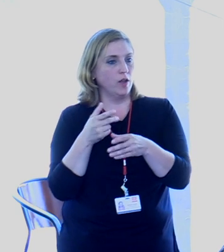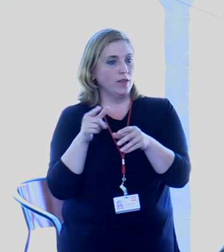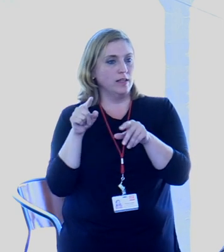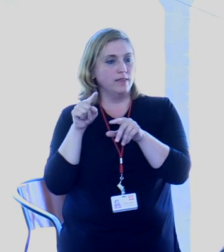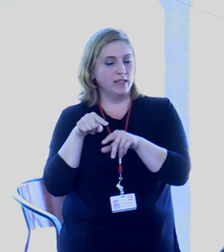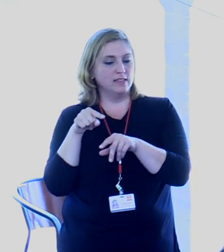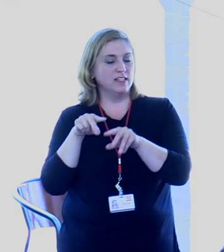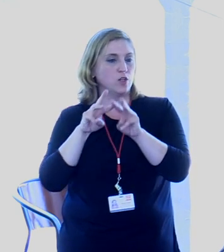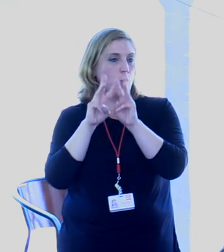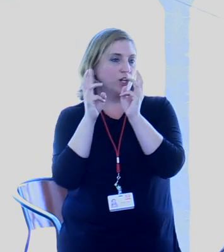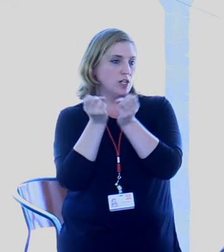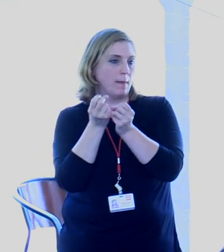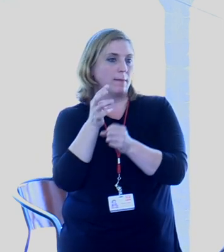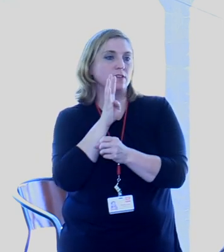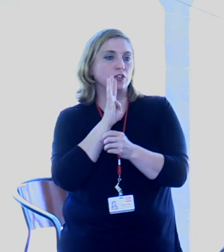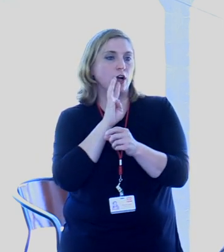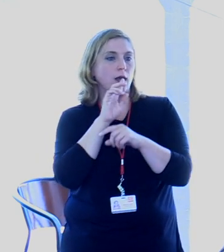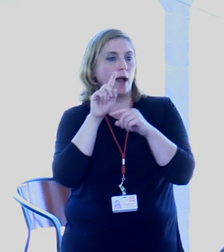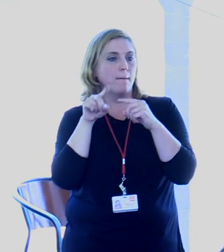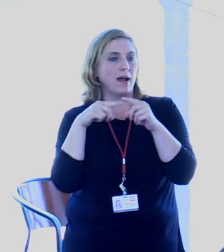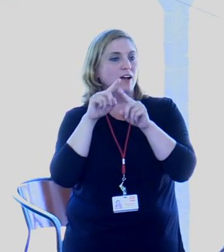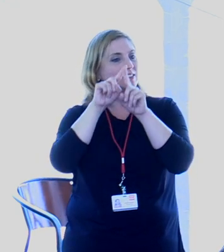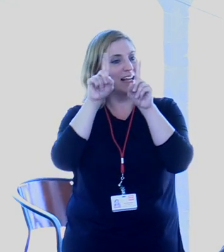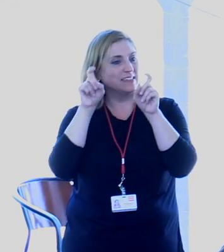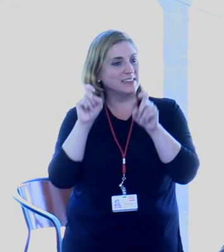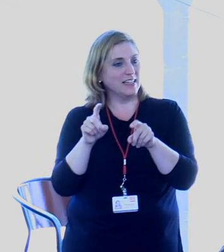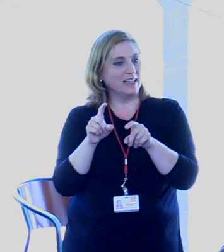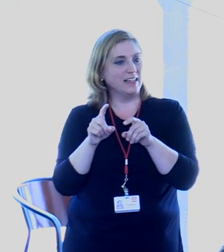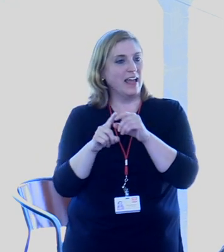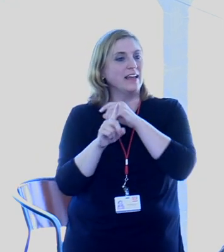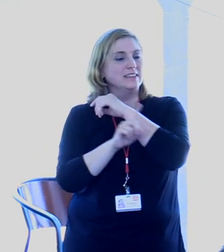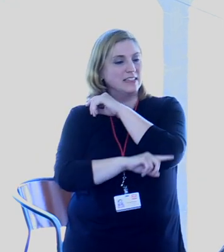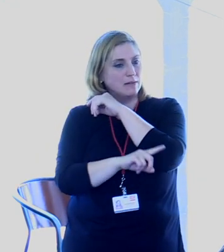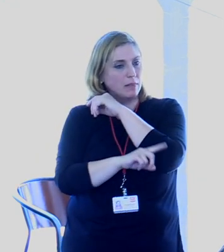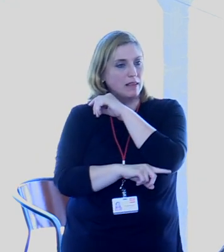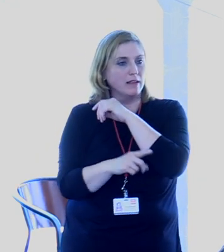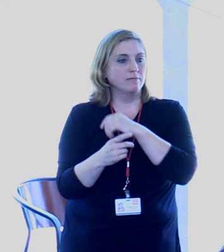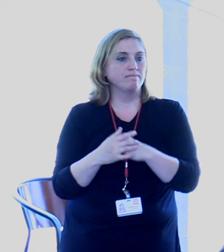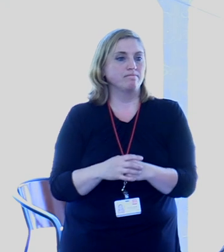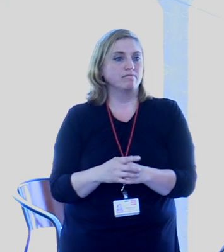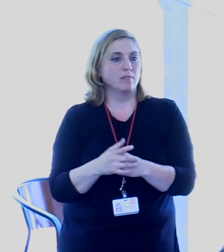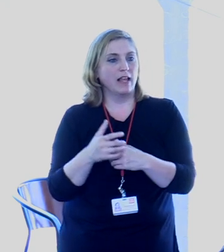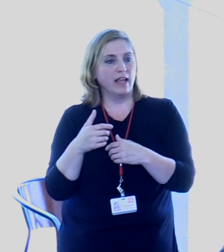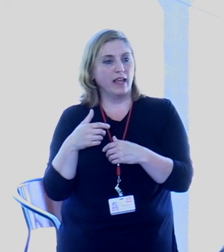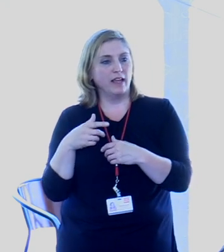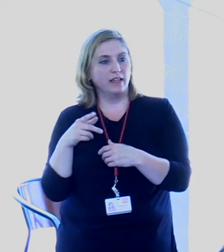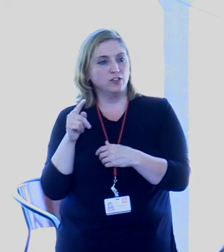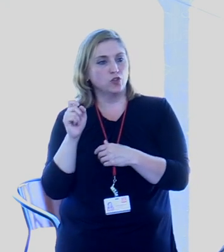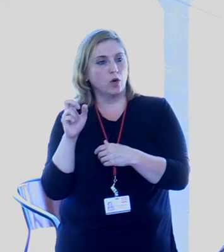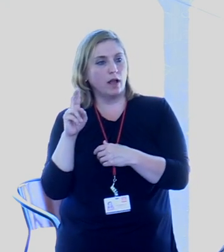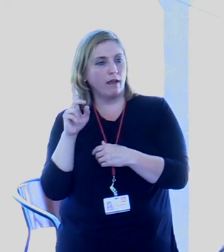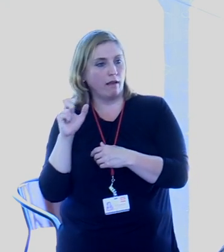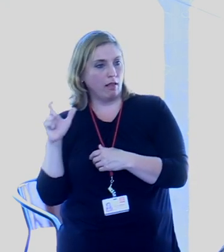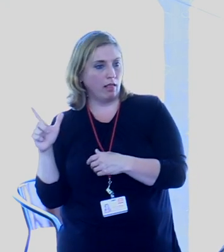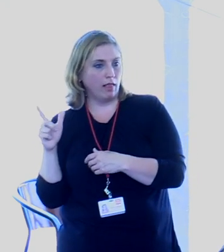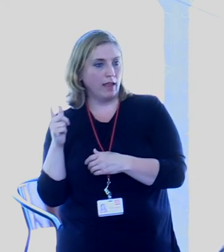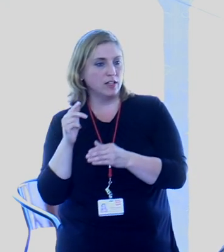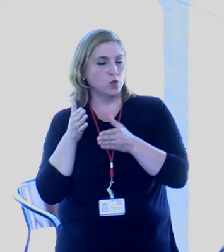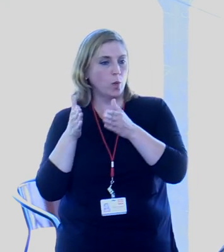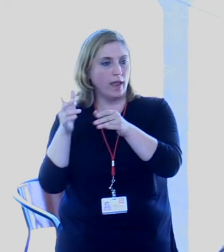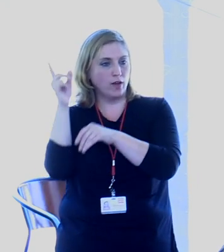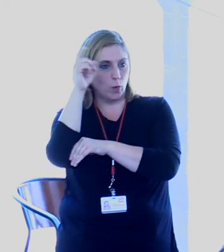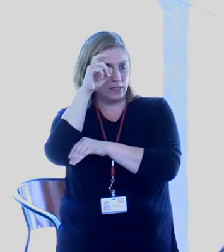a workshop. So I'm going to talk about testing, okay, and discipline as and trial as a way to wisdom. So I'll make